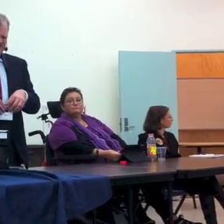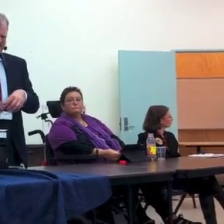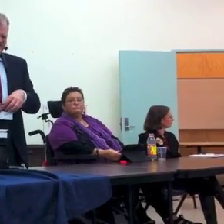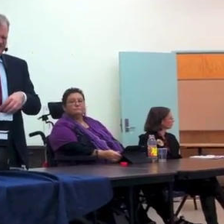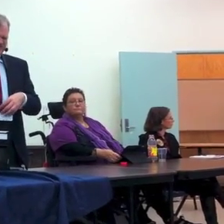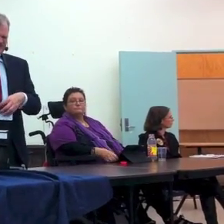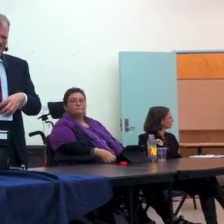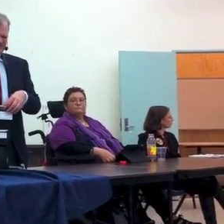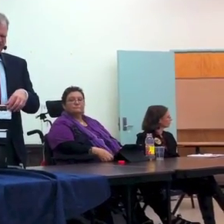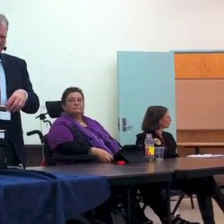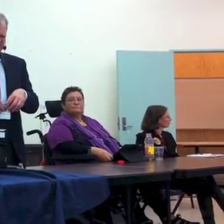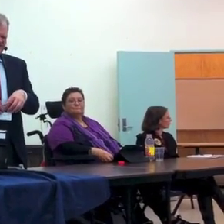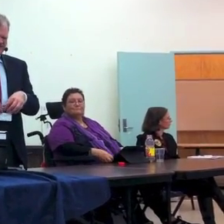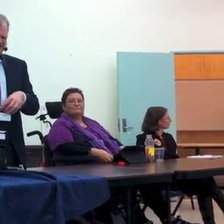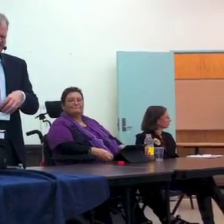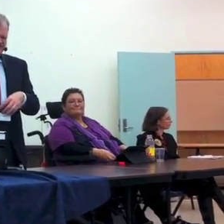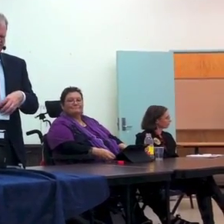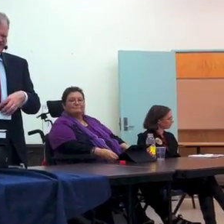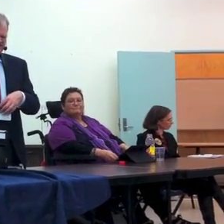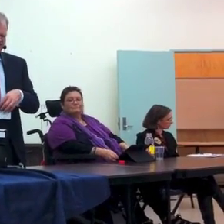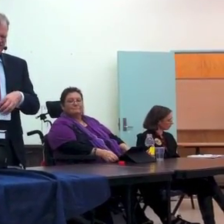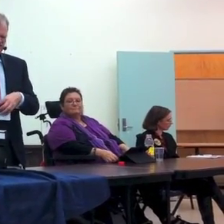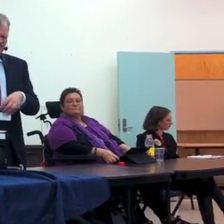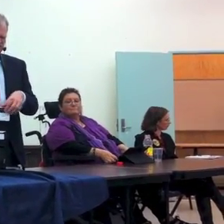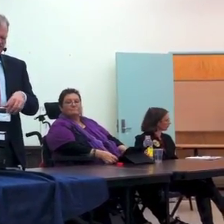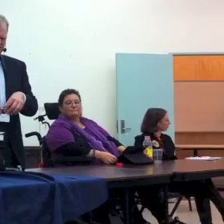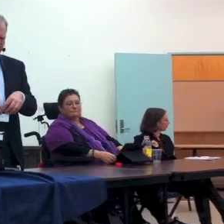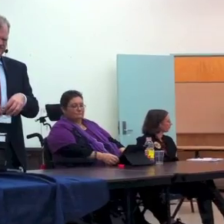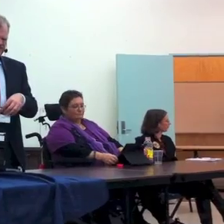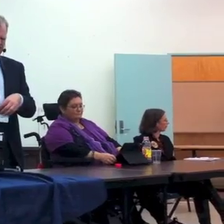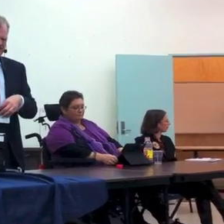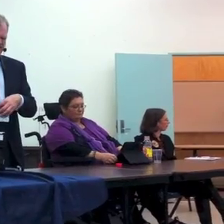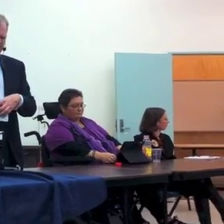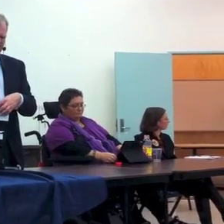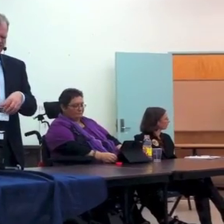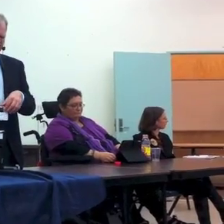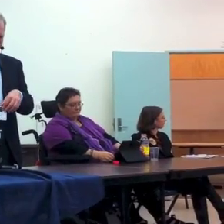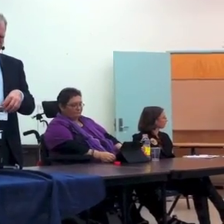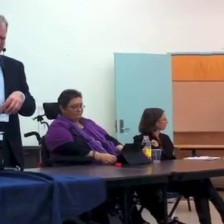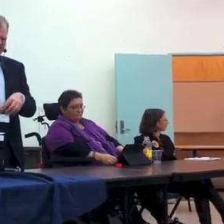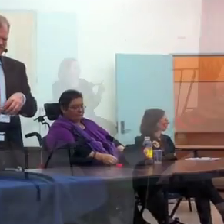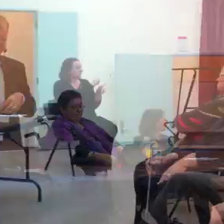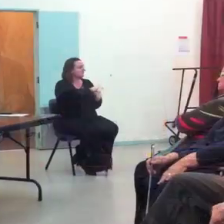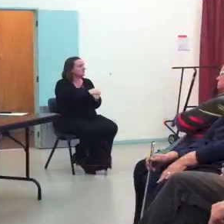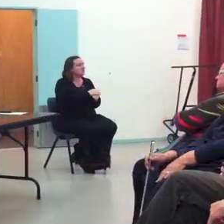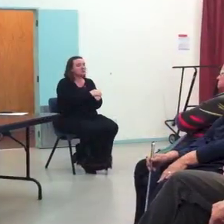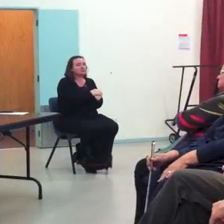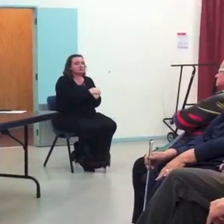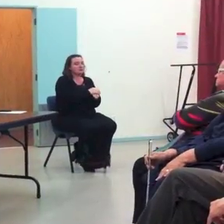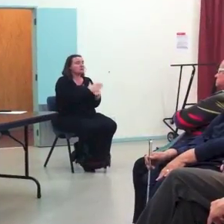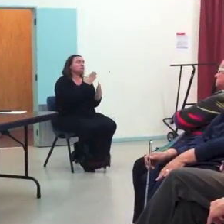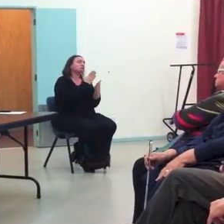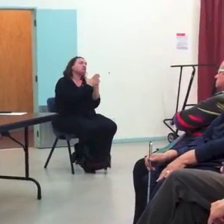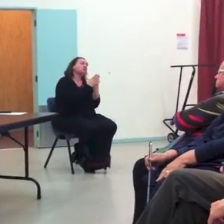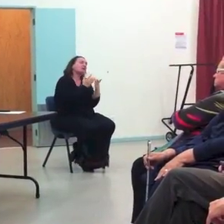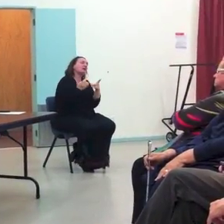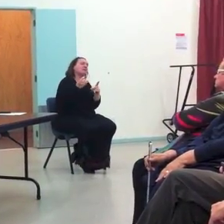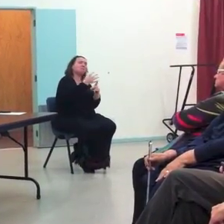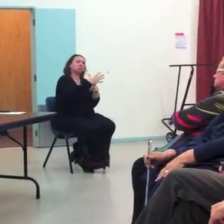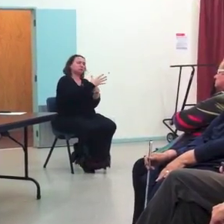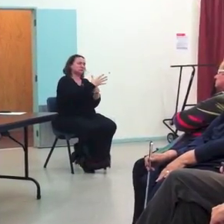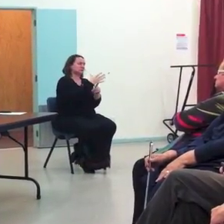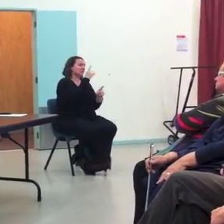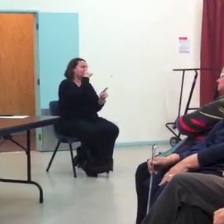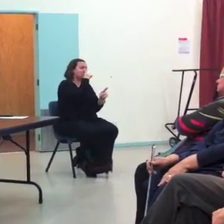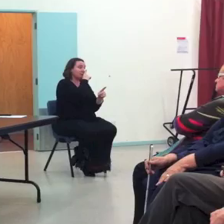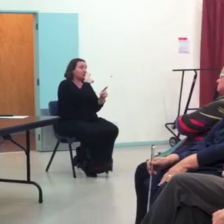A fundamental principle of justice is that all people are equal before the law. It's important that we have